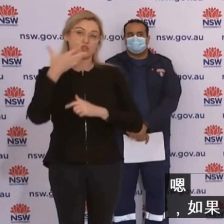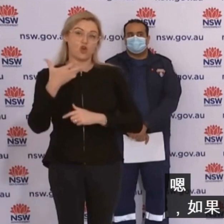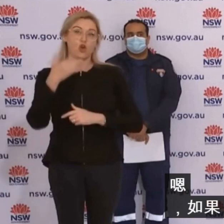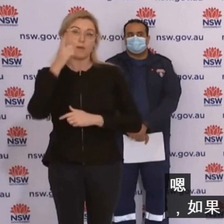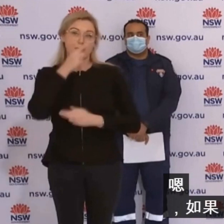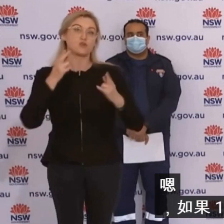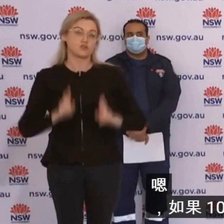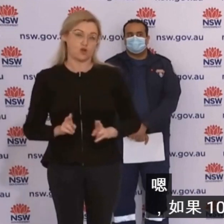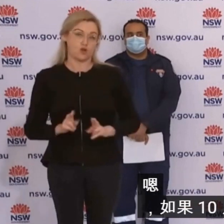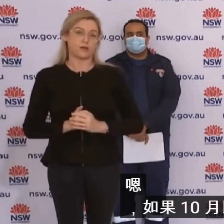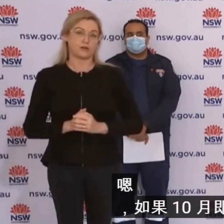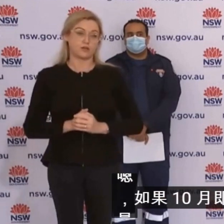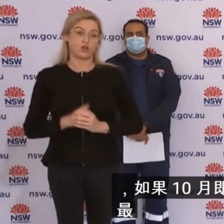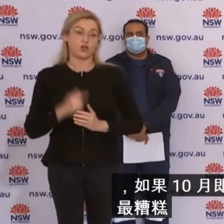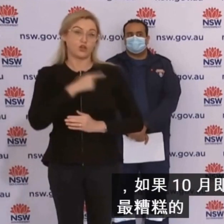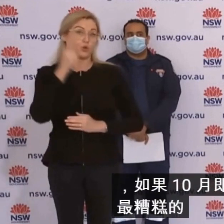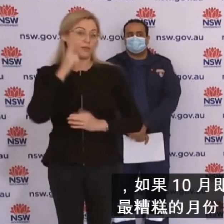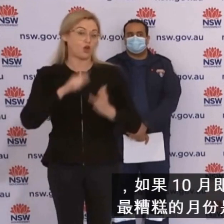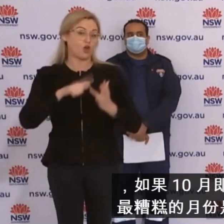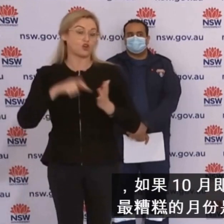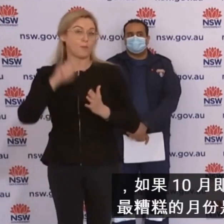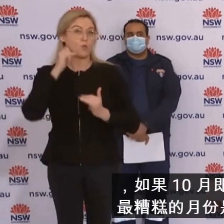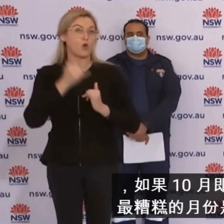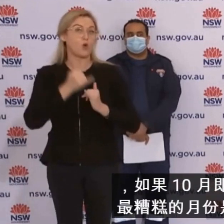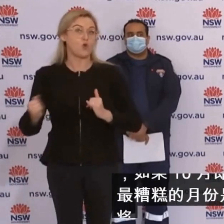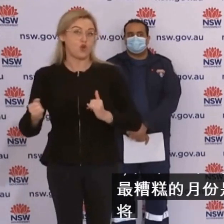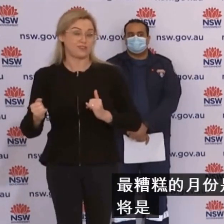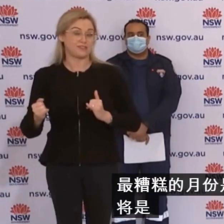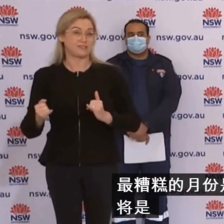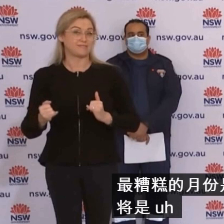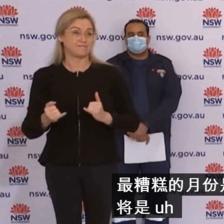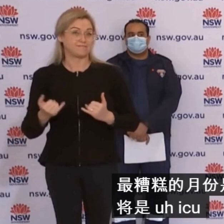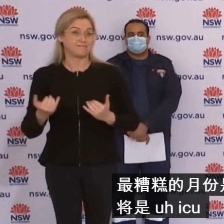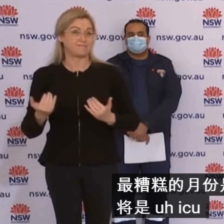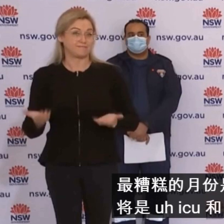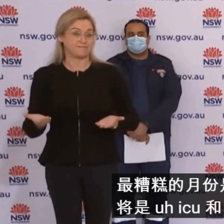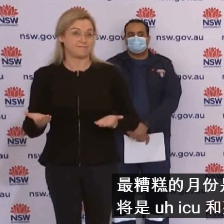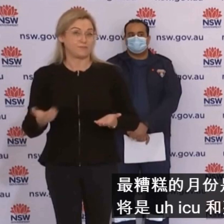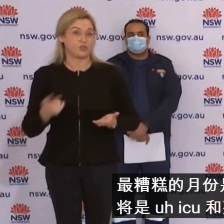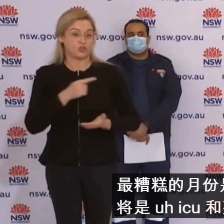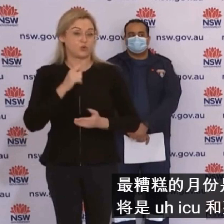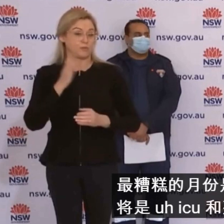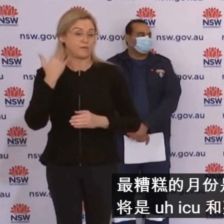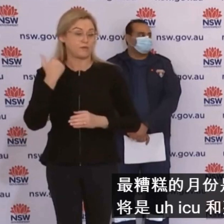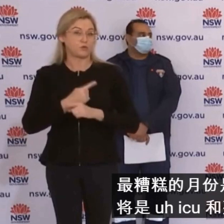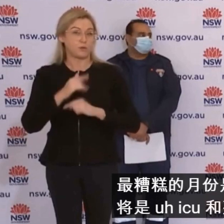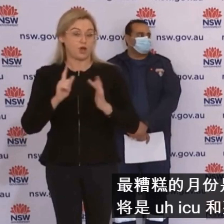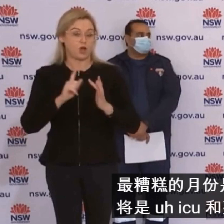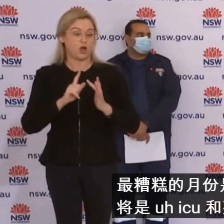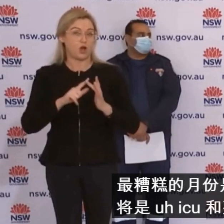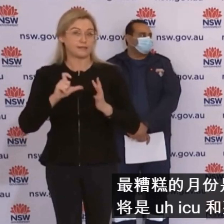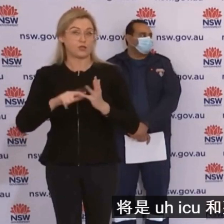with COVID. If October is going to be the worst month, if October is going to be when ICU and deaths